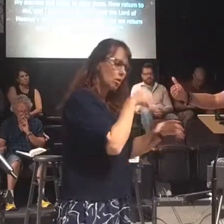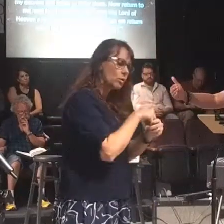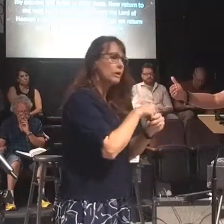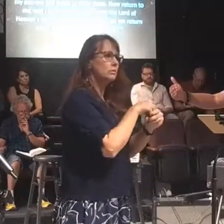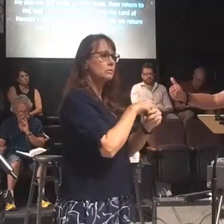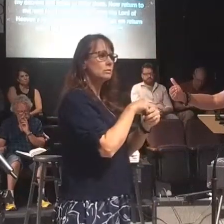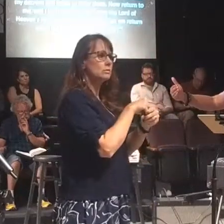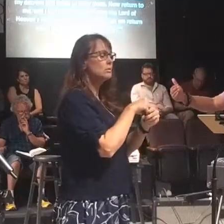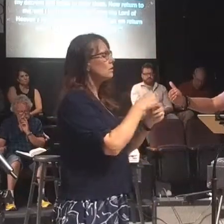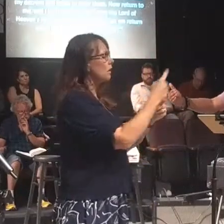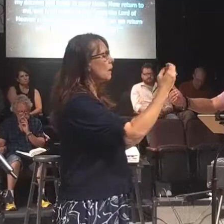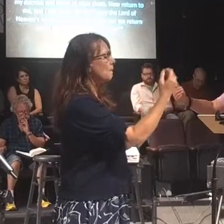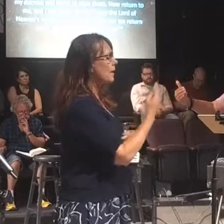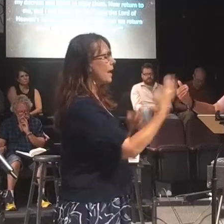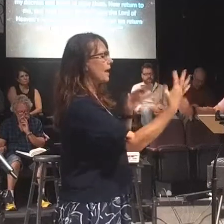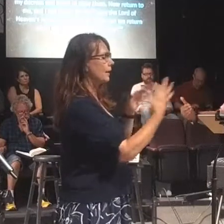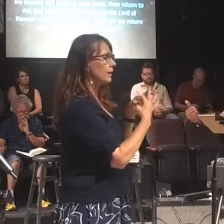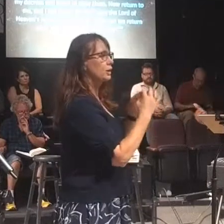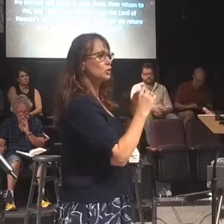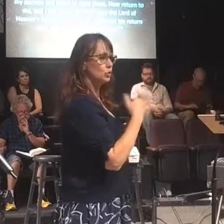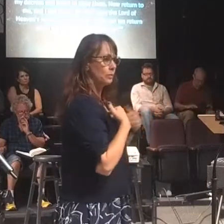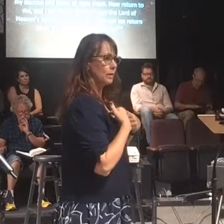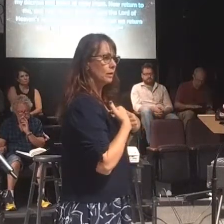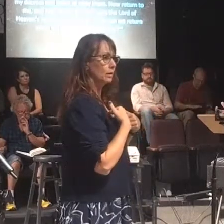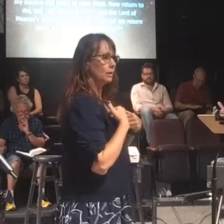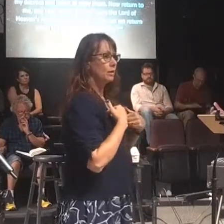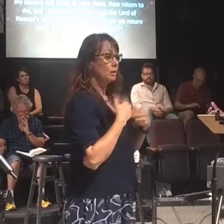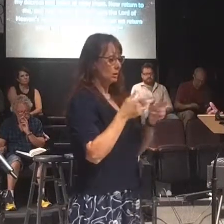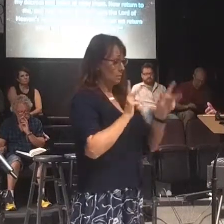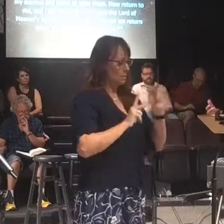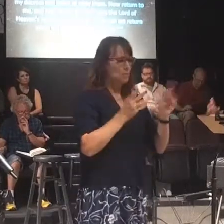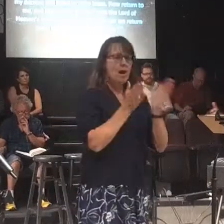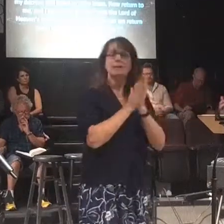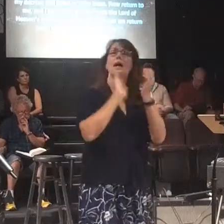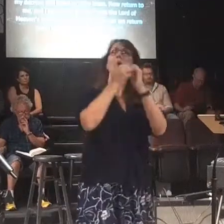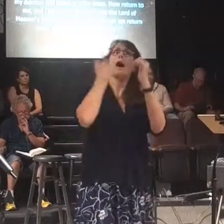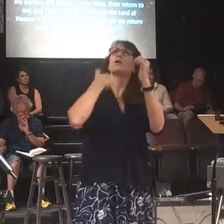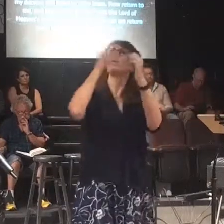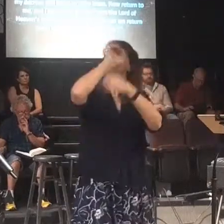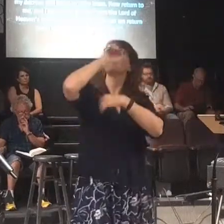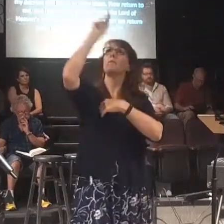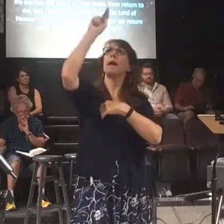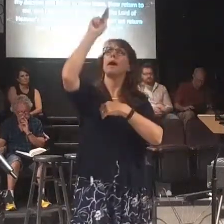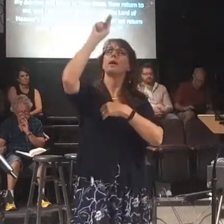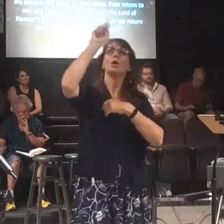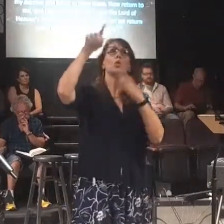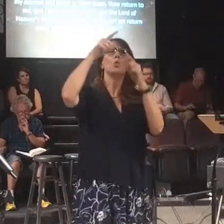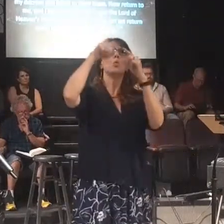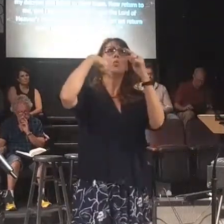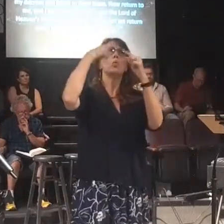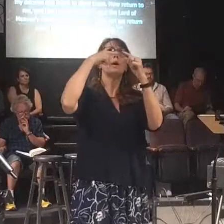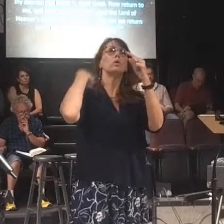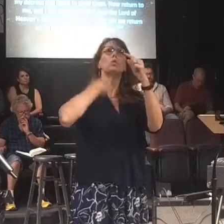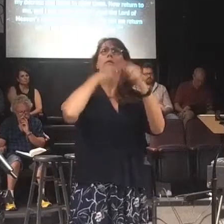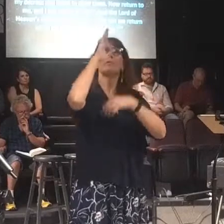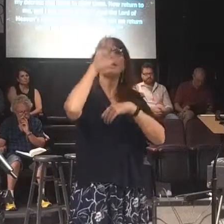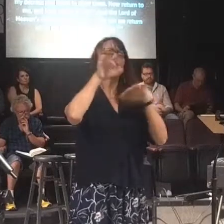the heaven's armies. But you ask, how can we return when we have never gone away? See,